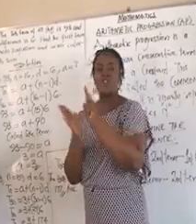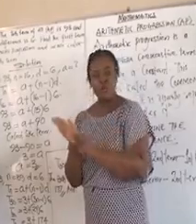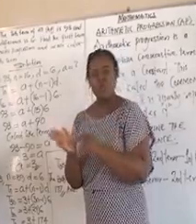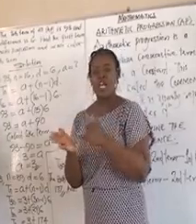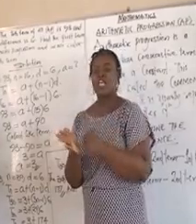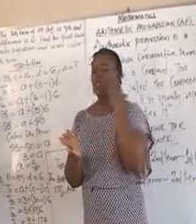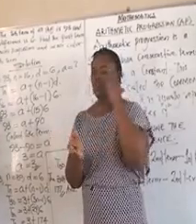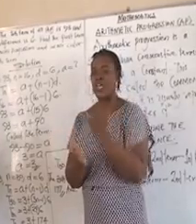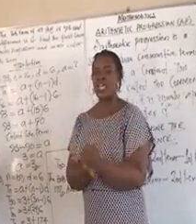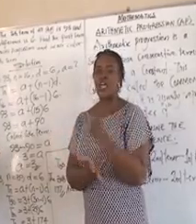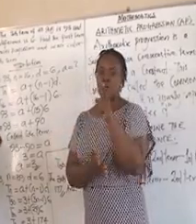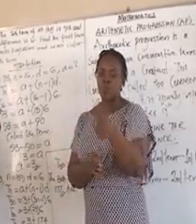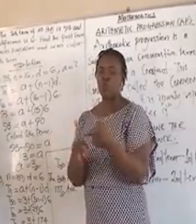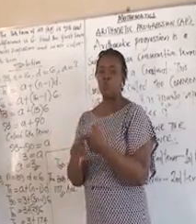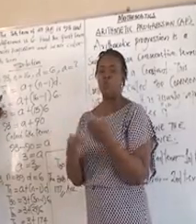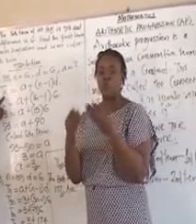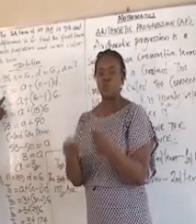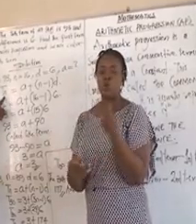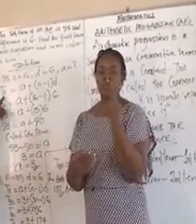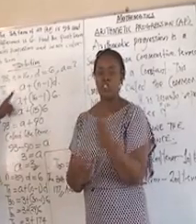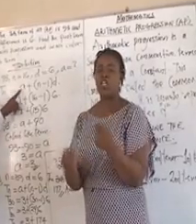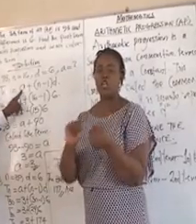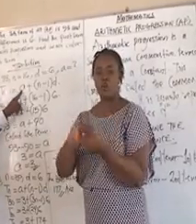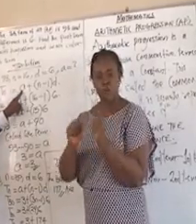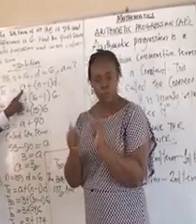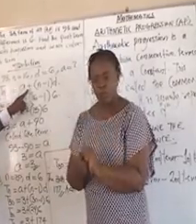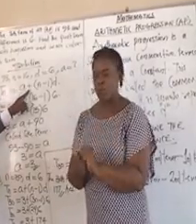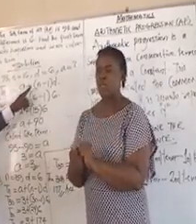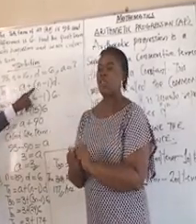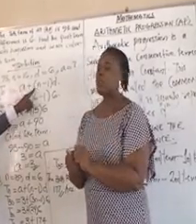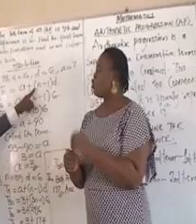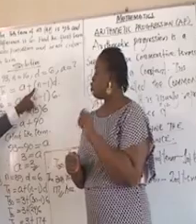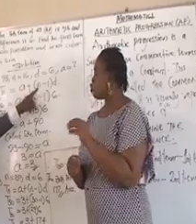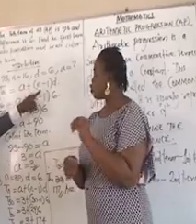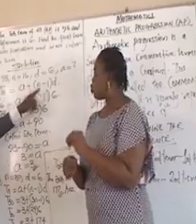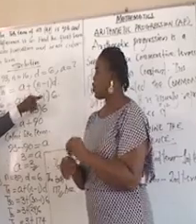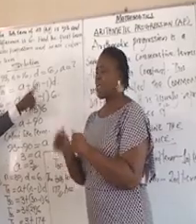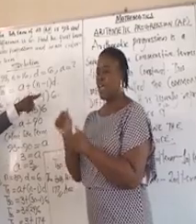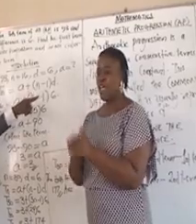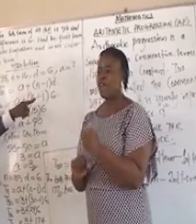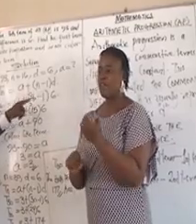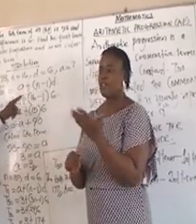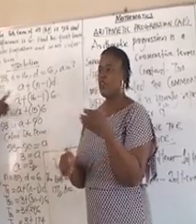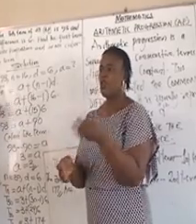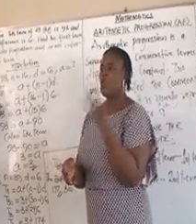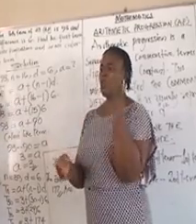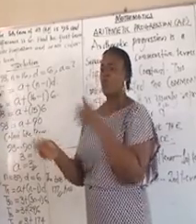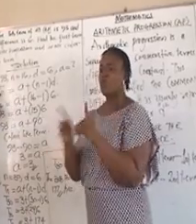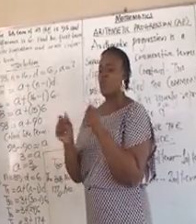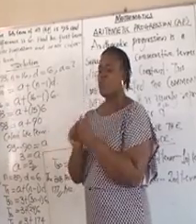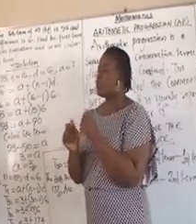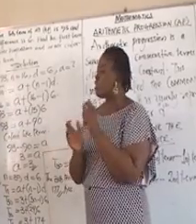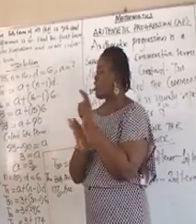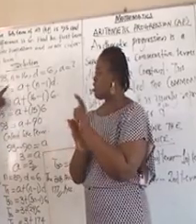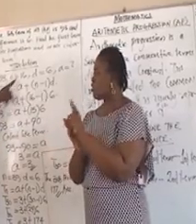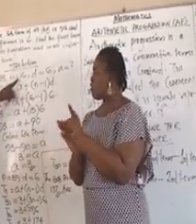know exactly where you are headed. So we recall the formula Tn equals to A plus bracket n minus 1 bracket D. And the T